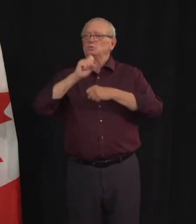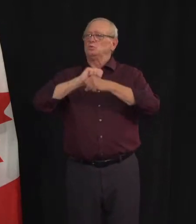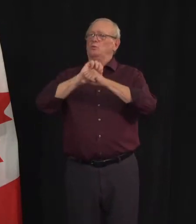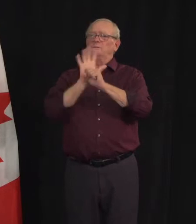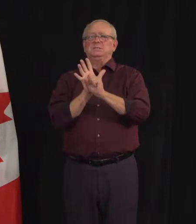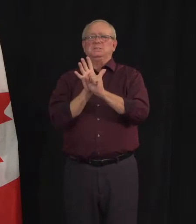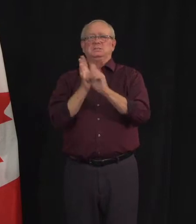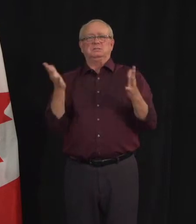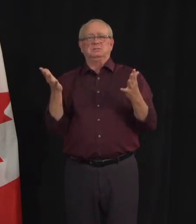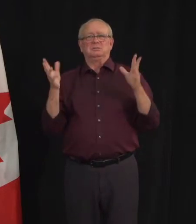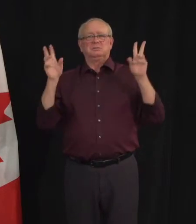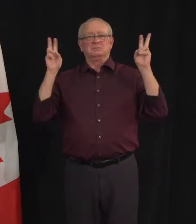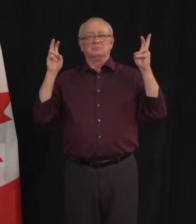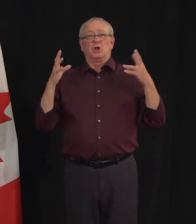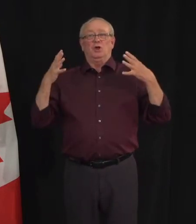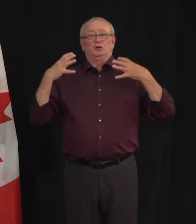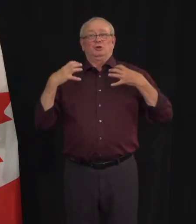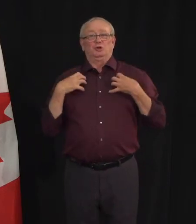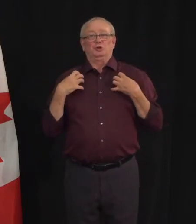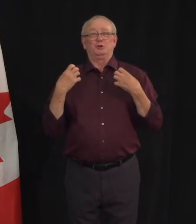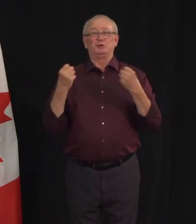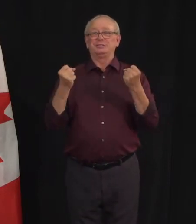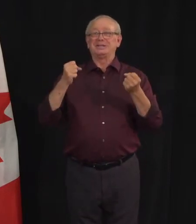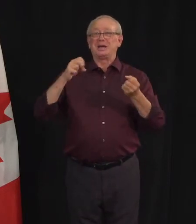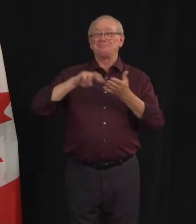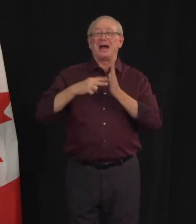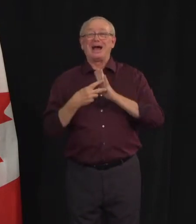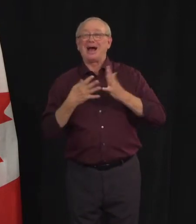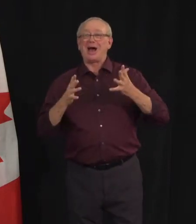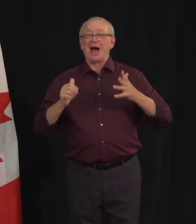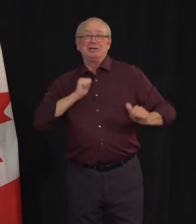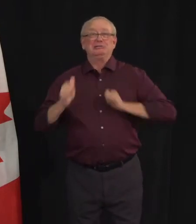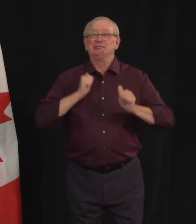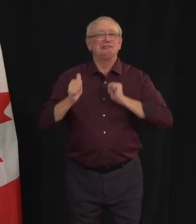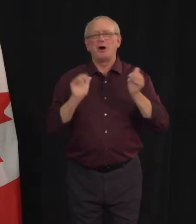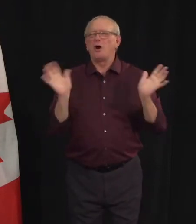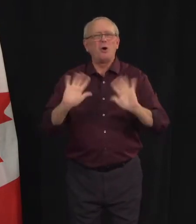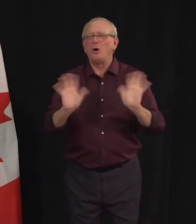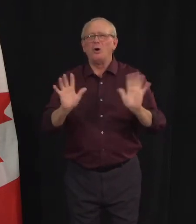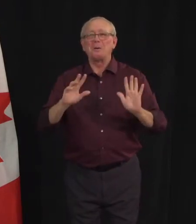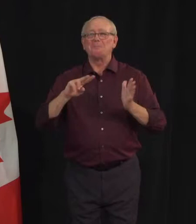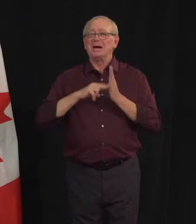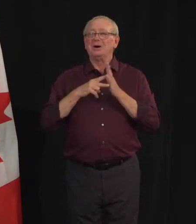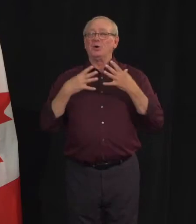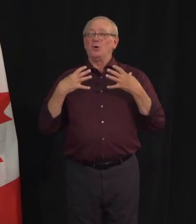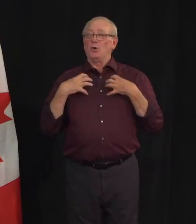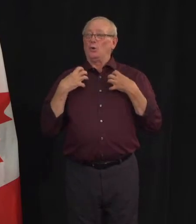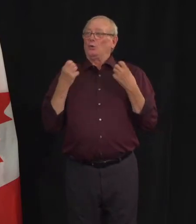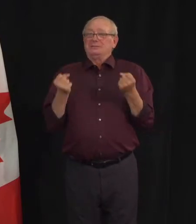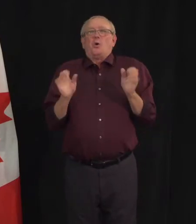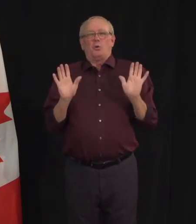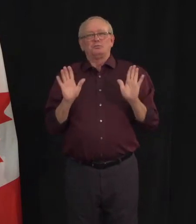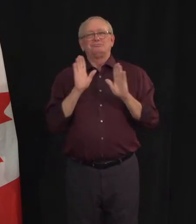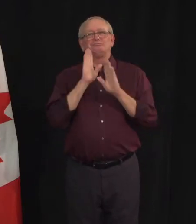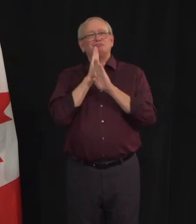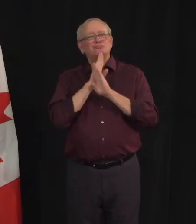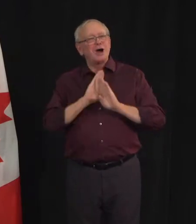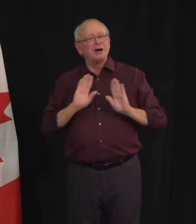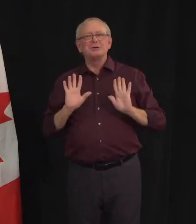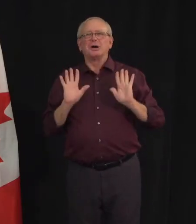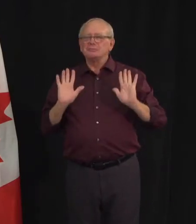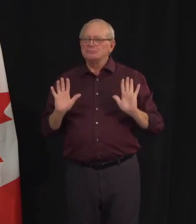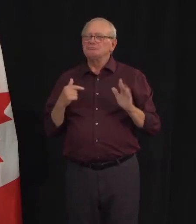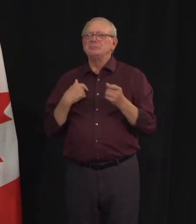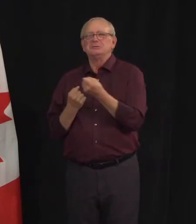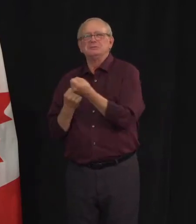says, "Courage does not always roar. Sometimes courage is the quiet voice at the end of the day saying, 'I'll